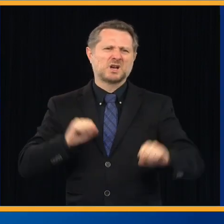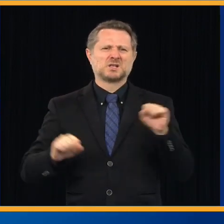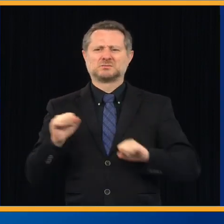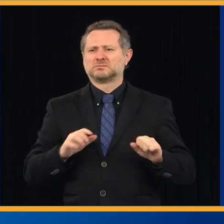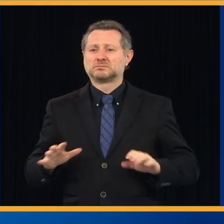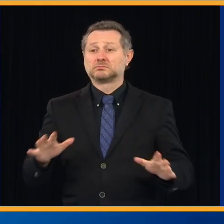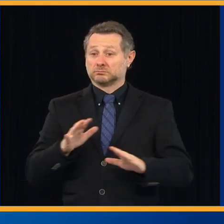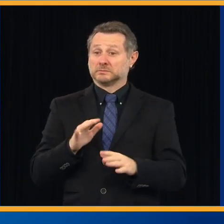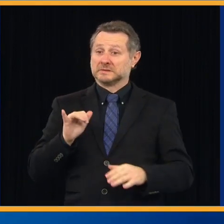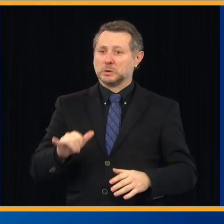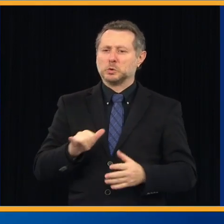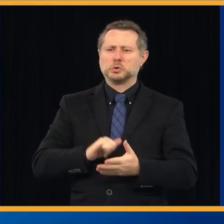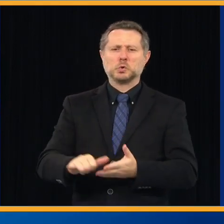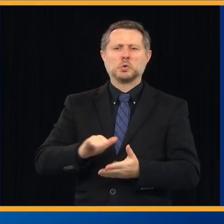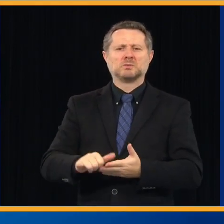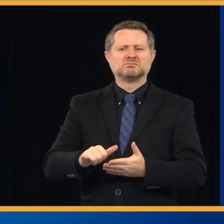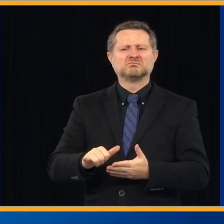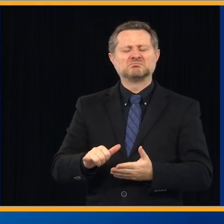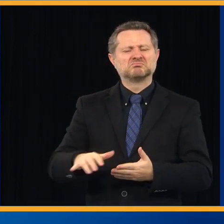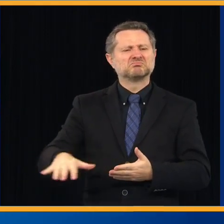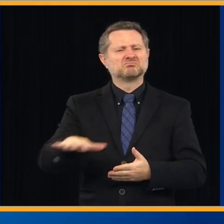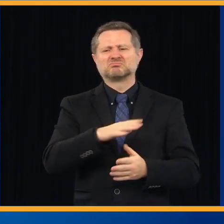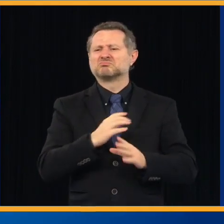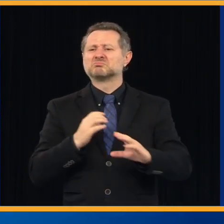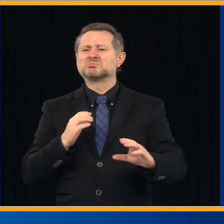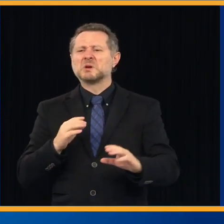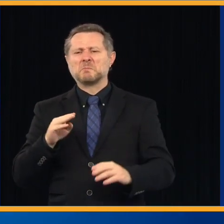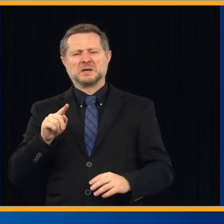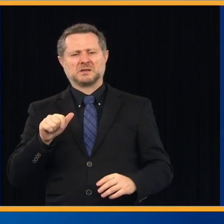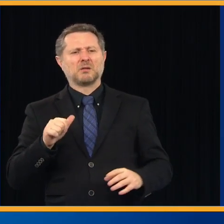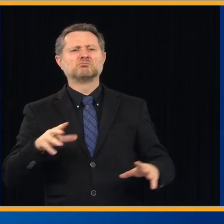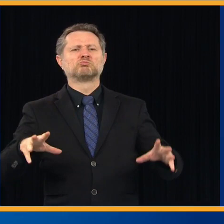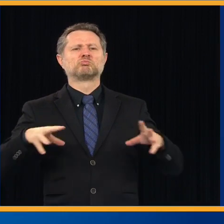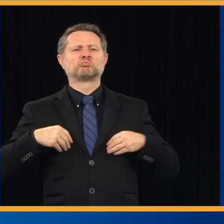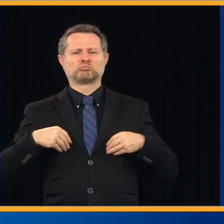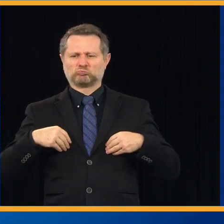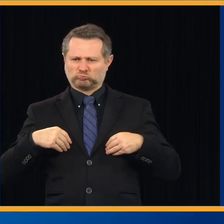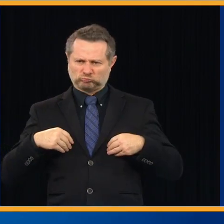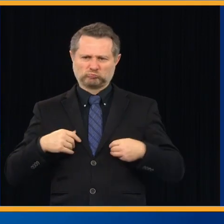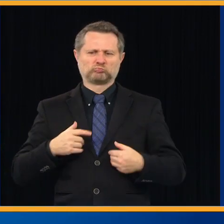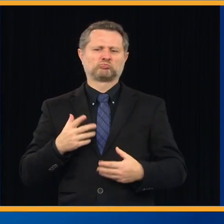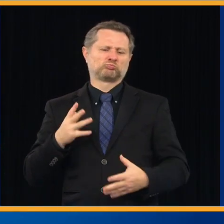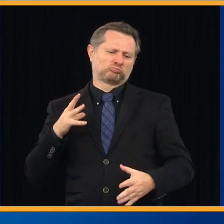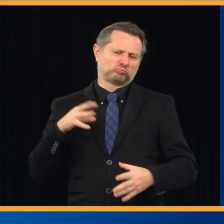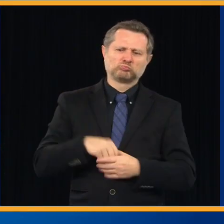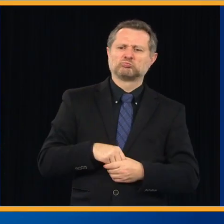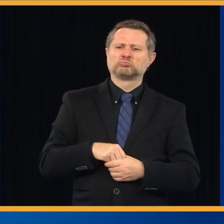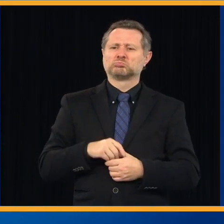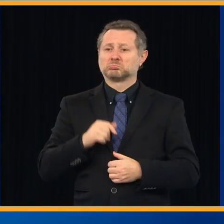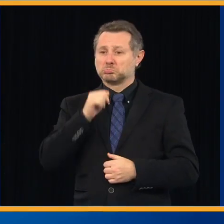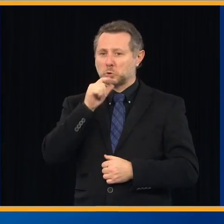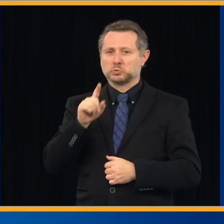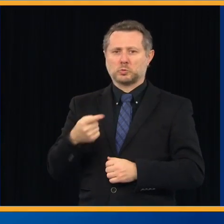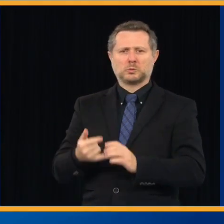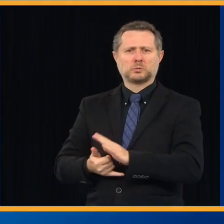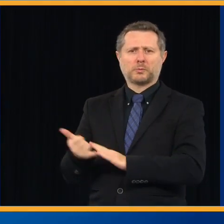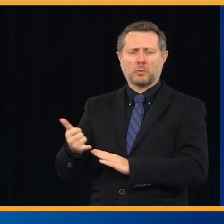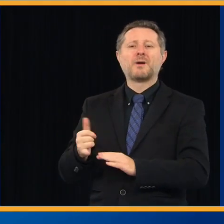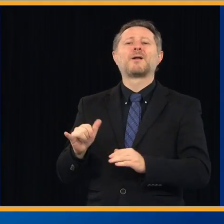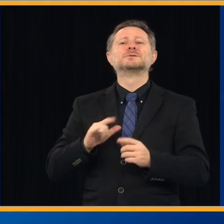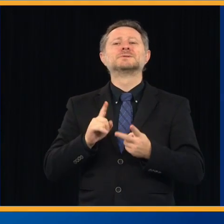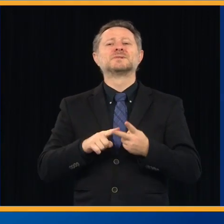York. I mean, they are stepping up in a big, big way. And not just the cars, they're also doing